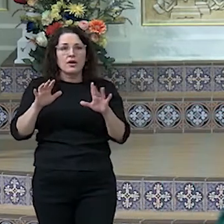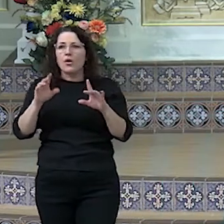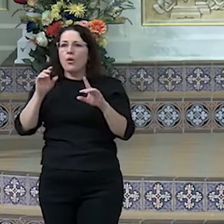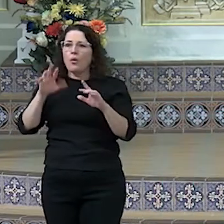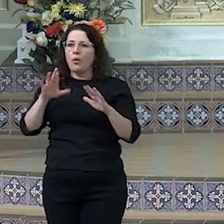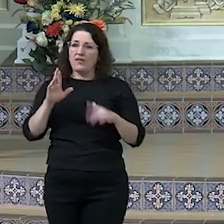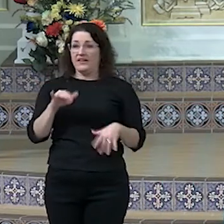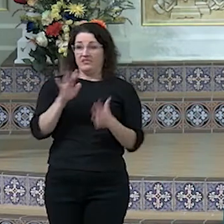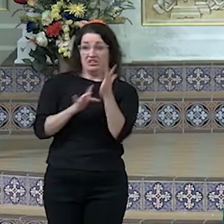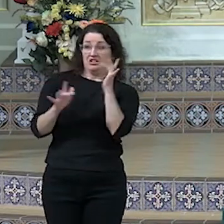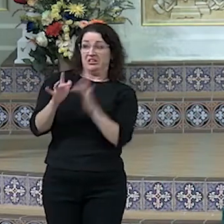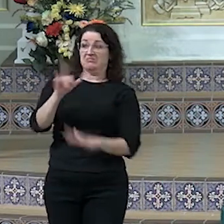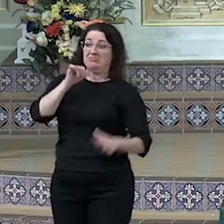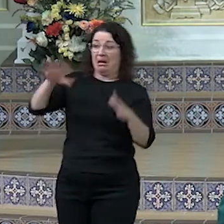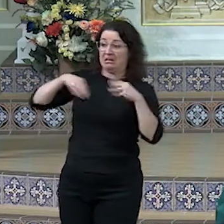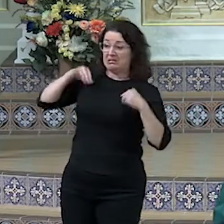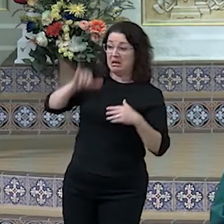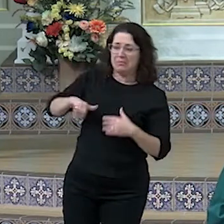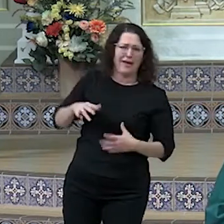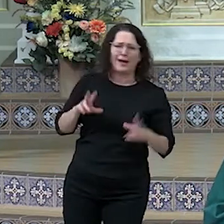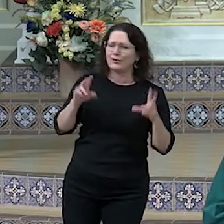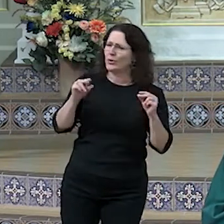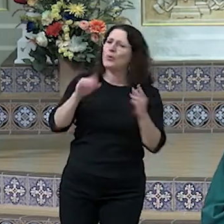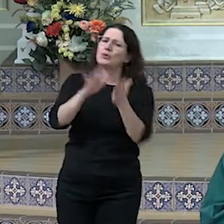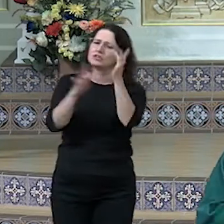or that Jesus wouldn't embrace you.